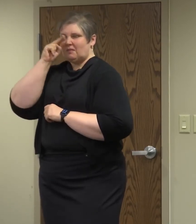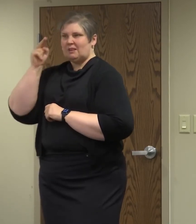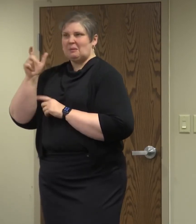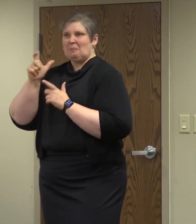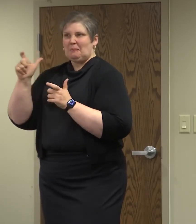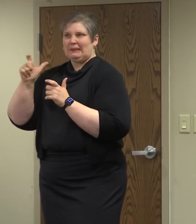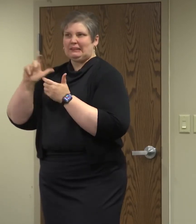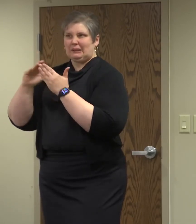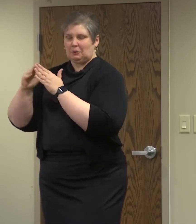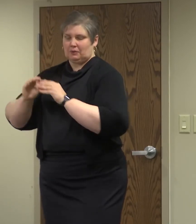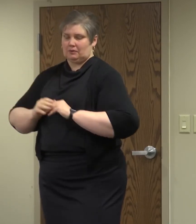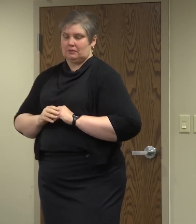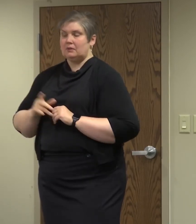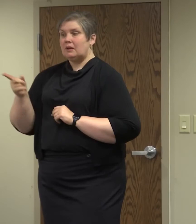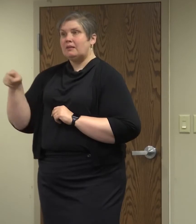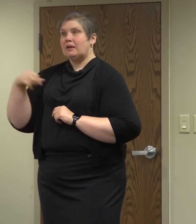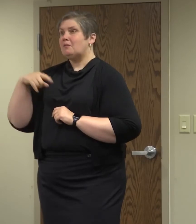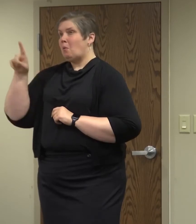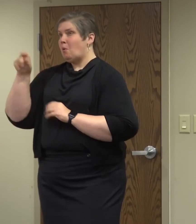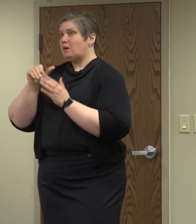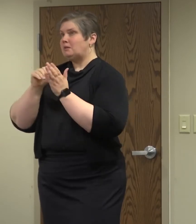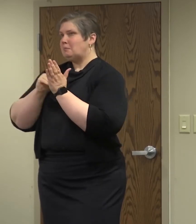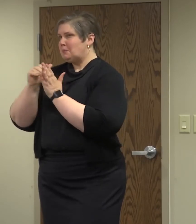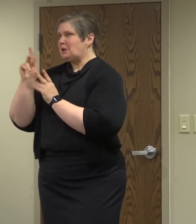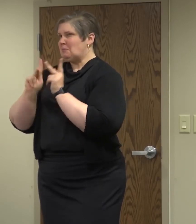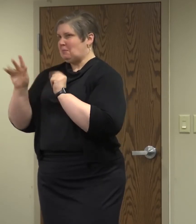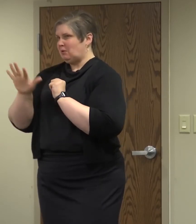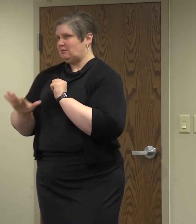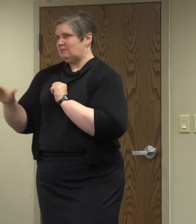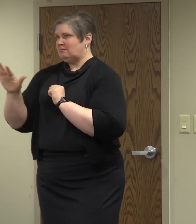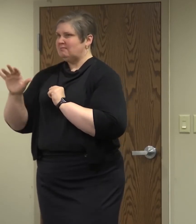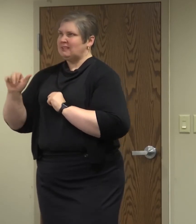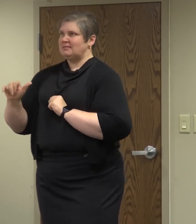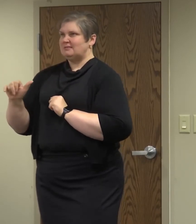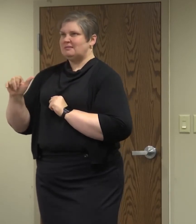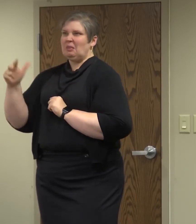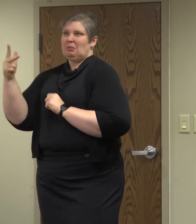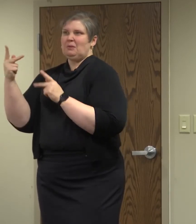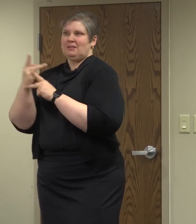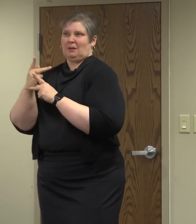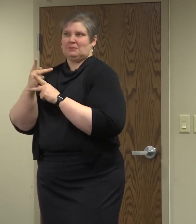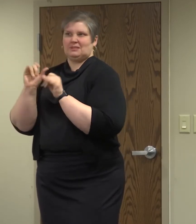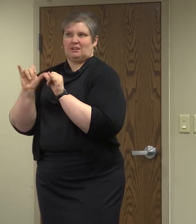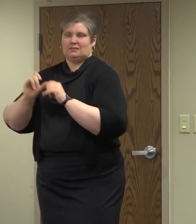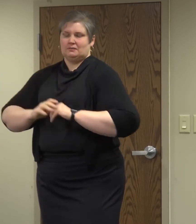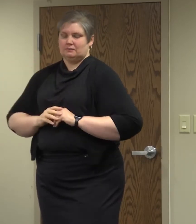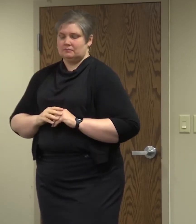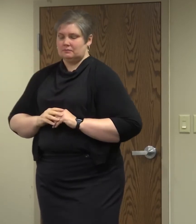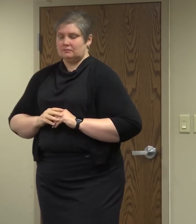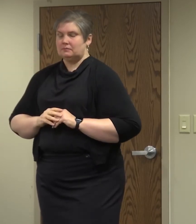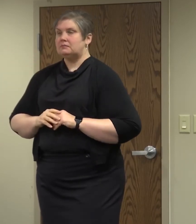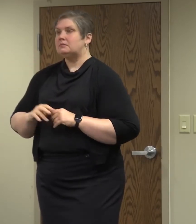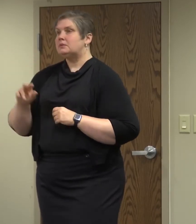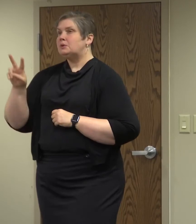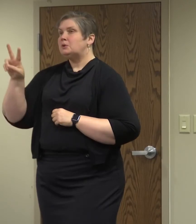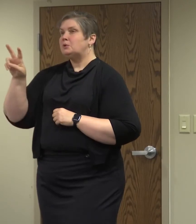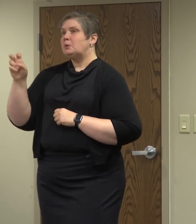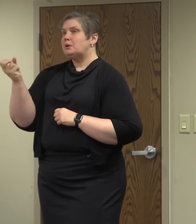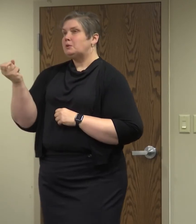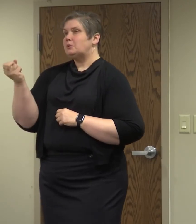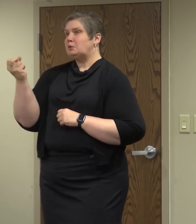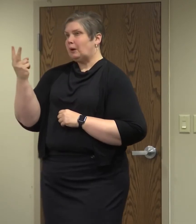have almost 1 million in terms of population estimate, about 3 times our population. Their case rate, 212